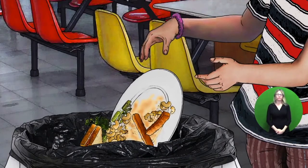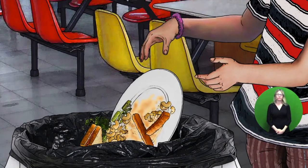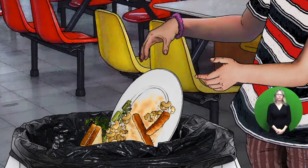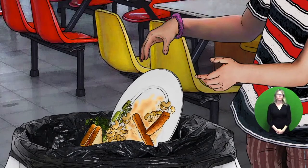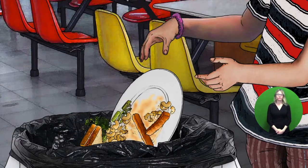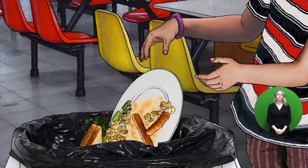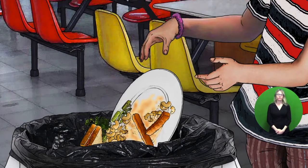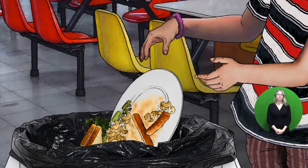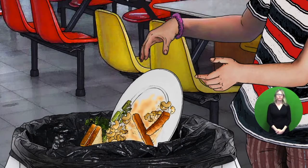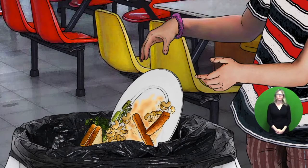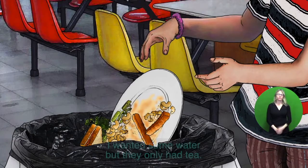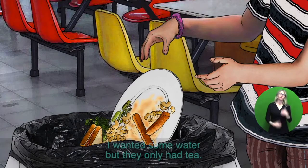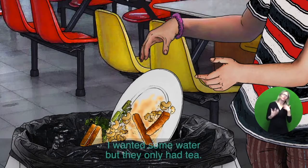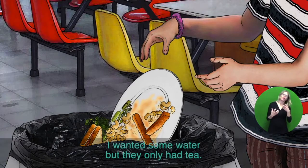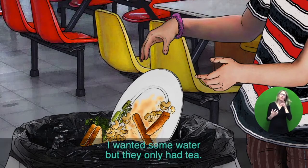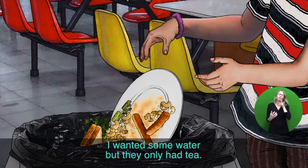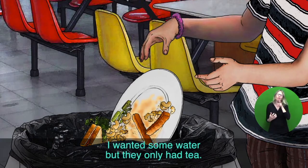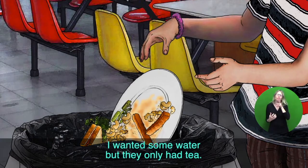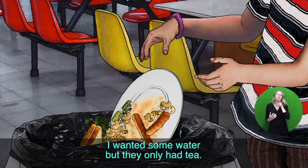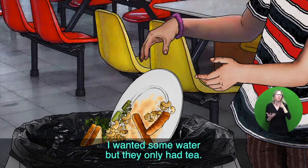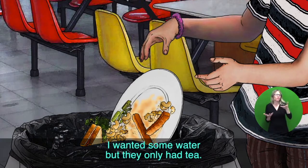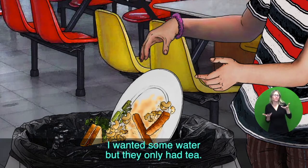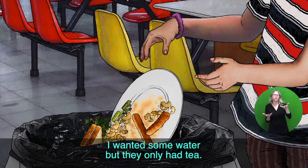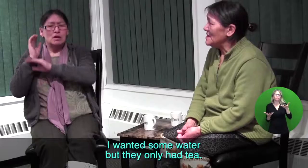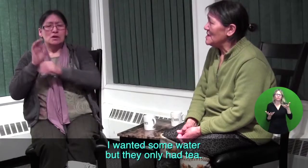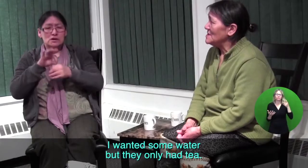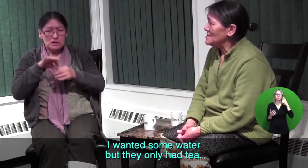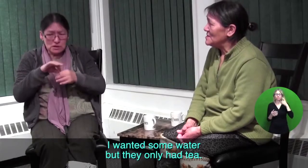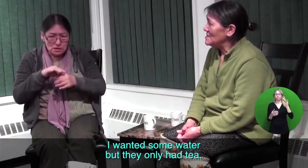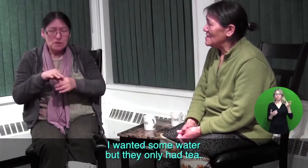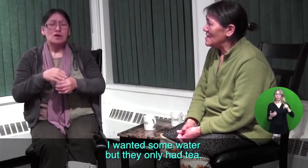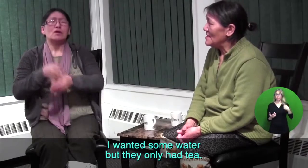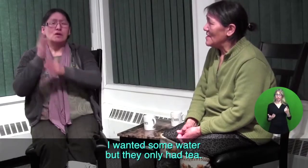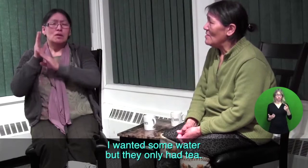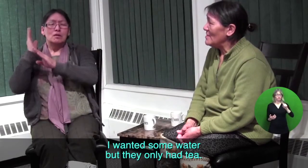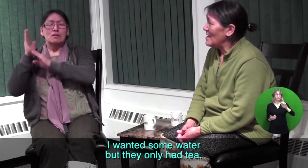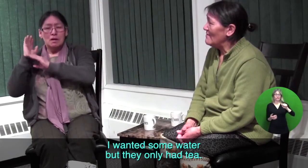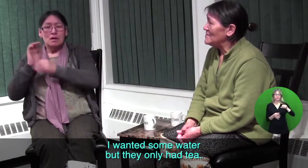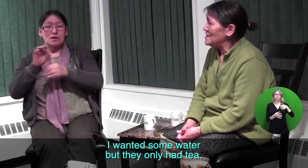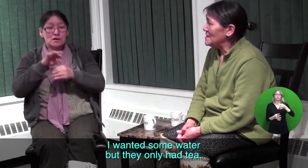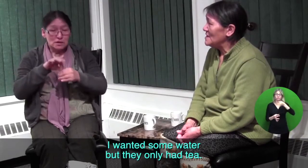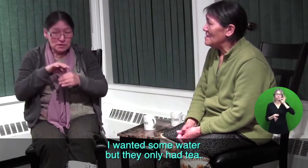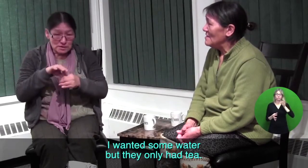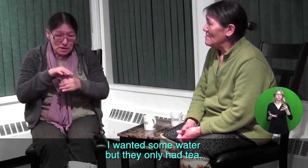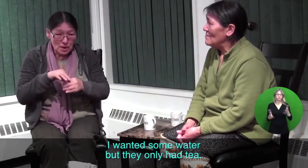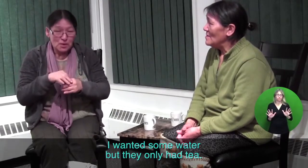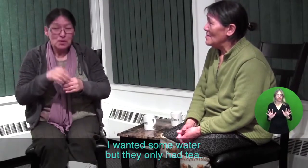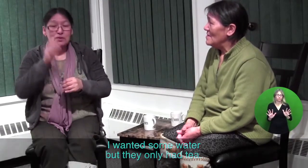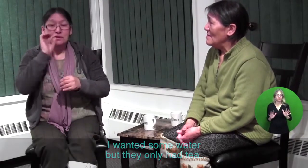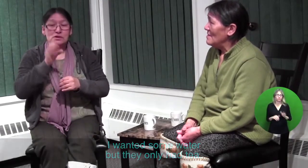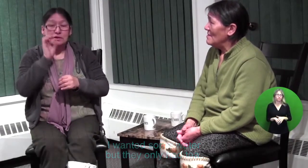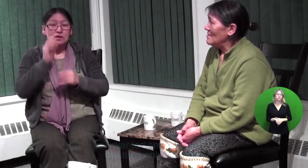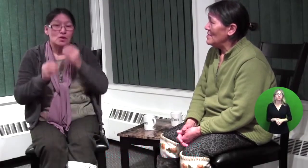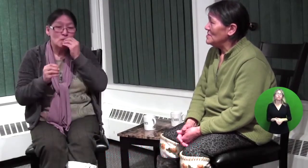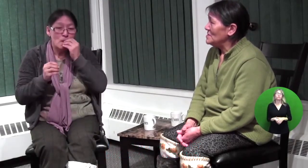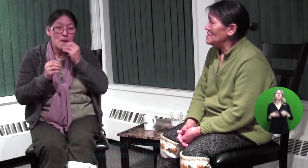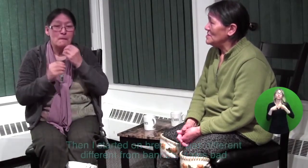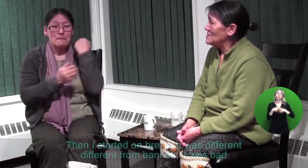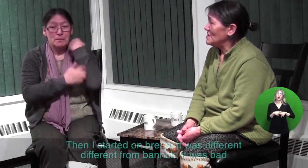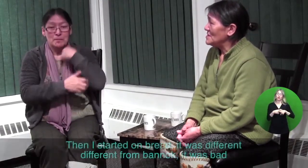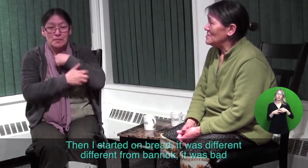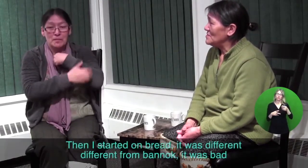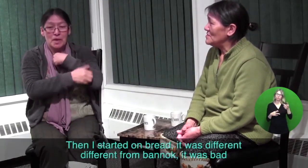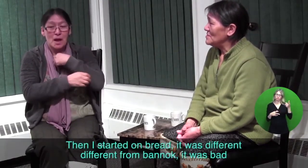She said she was going to have water. There was just tea and like they only have tea. Then